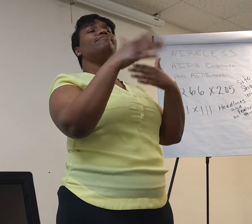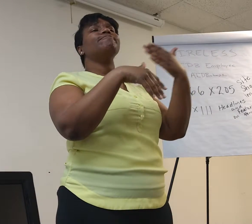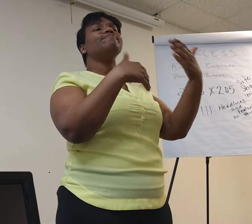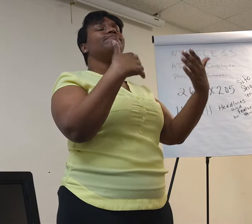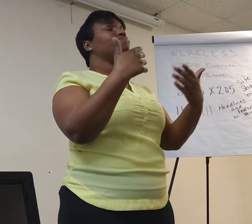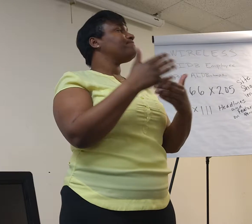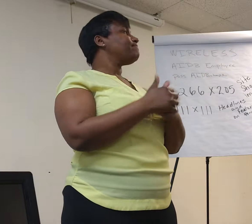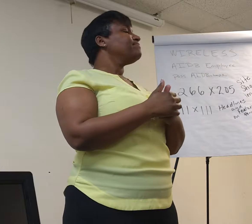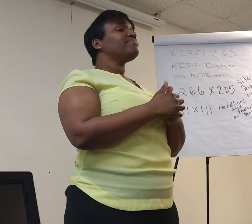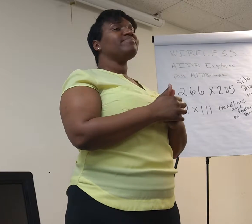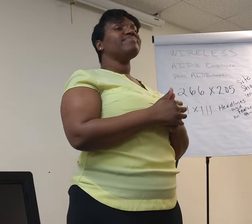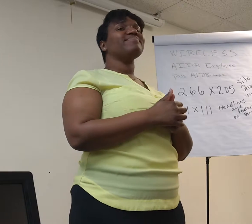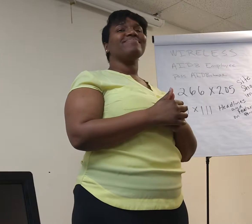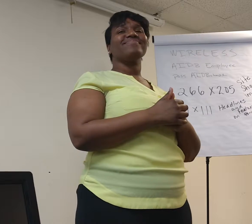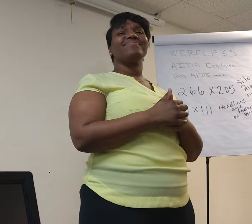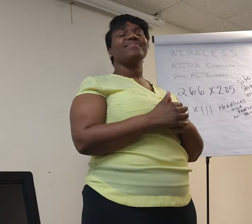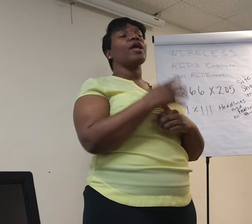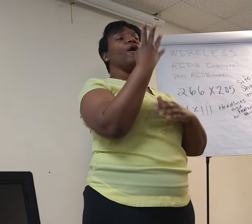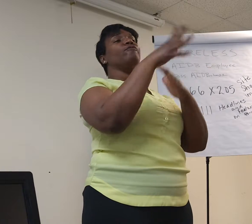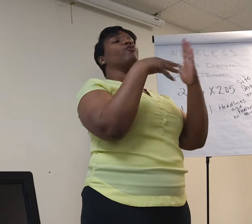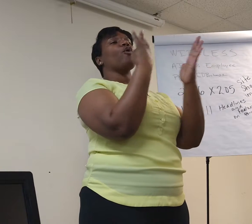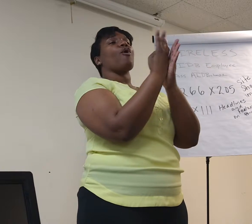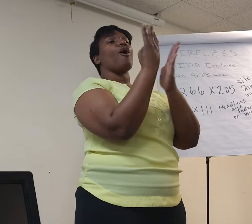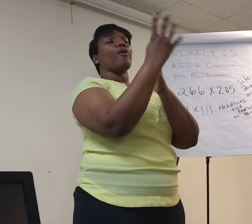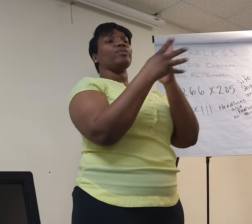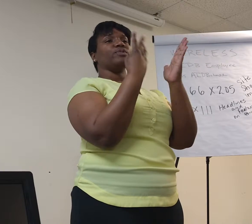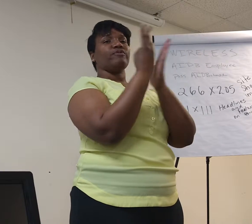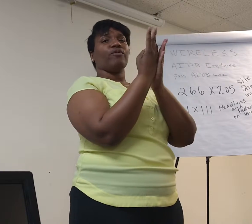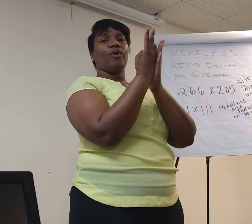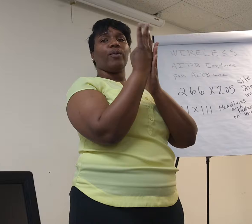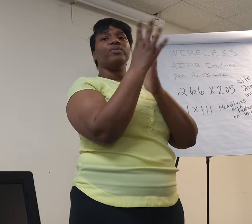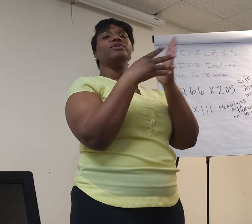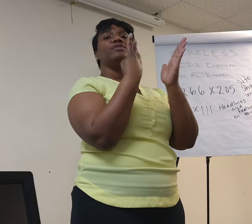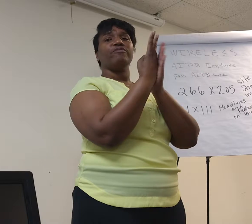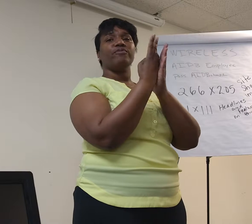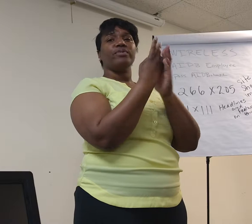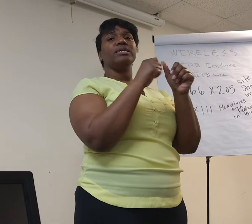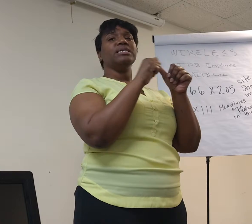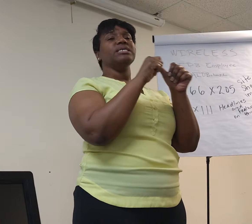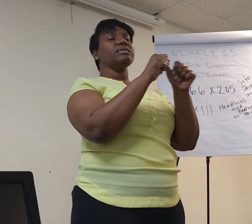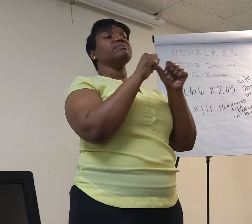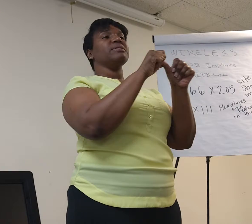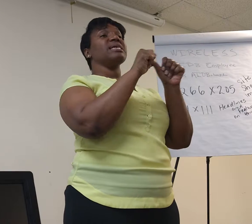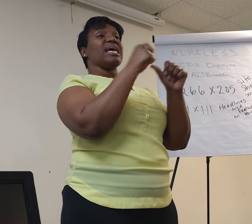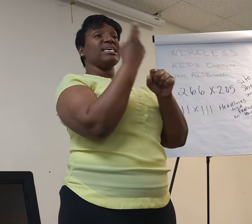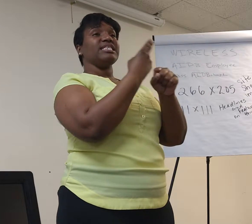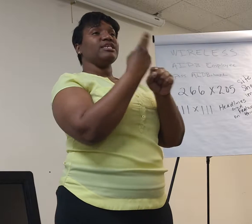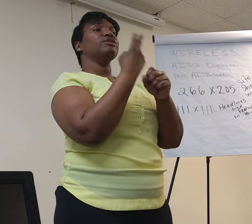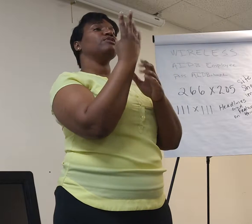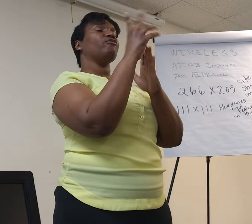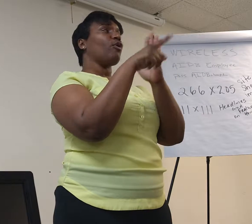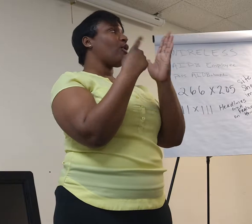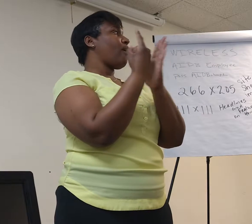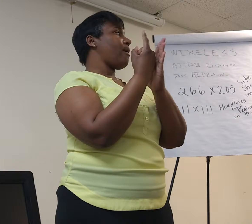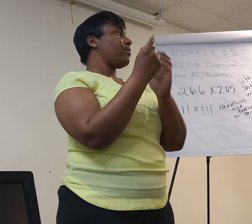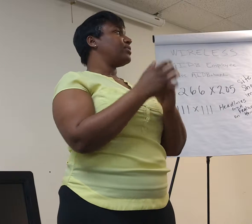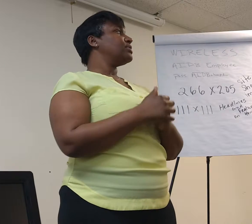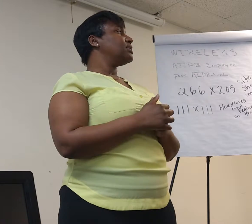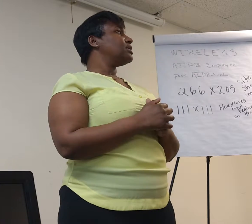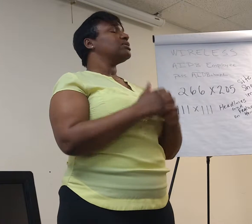It's not. 4 hours. 4 hours. So how are we going to clean and sanitize the